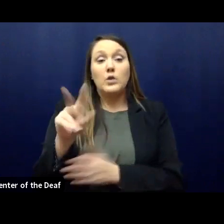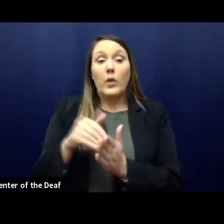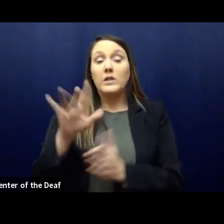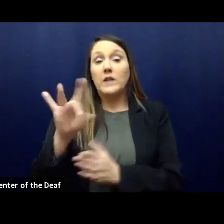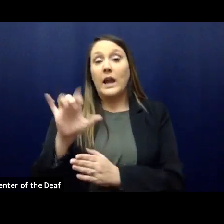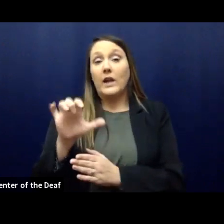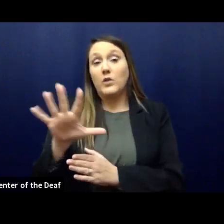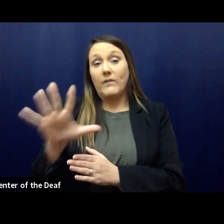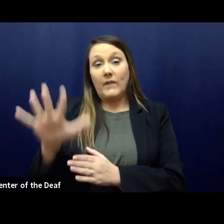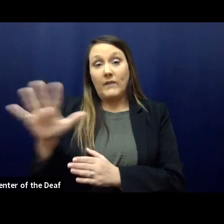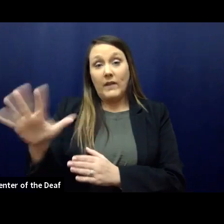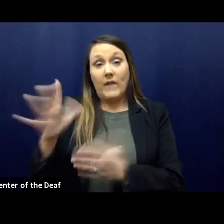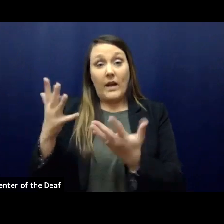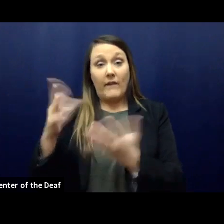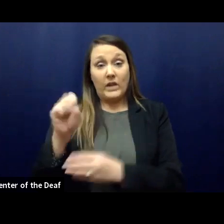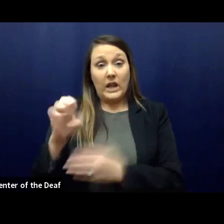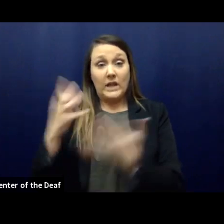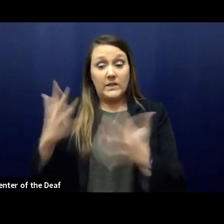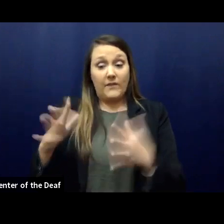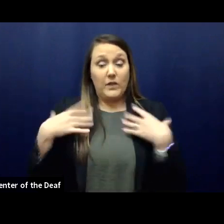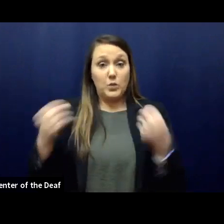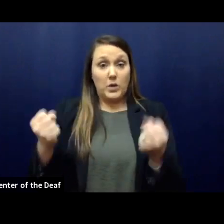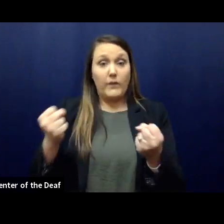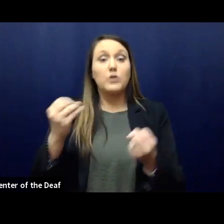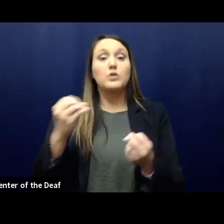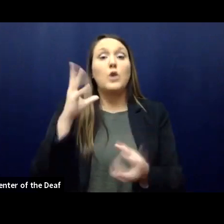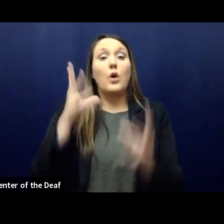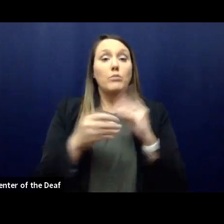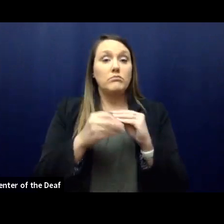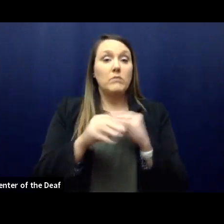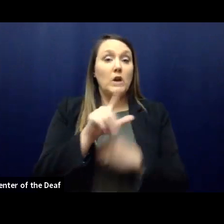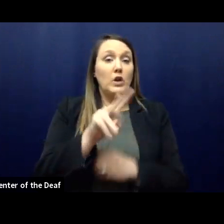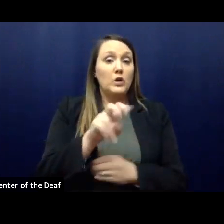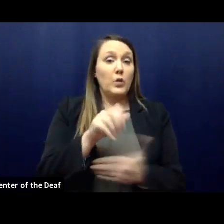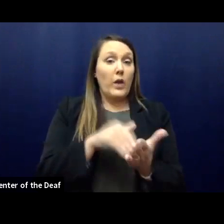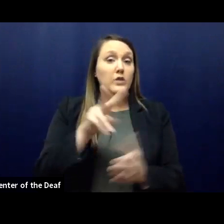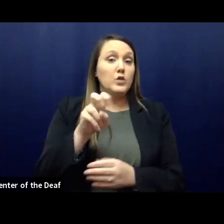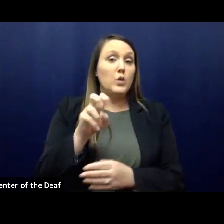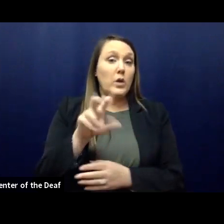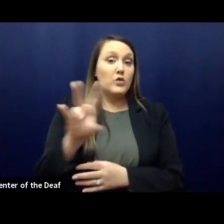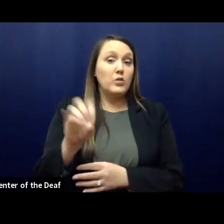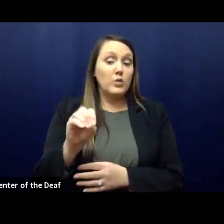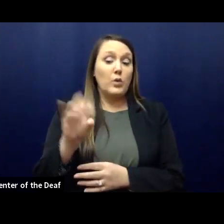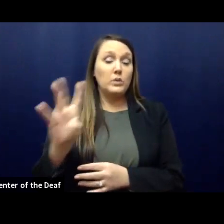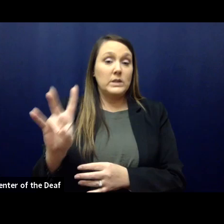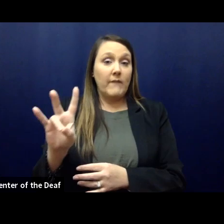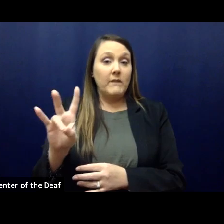2,855 of our cases have recovered, giving us 2,207 active cases.